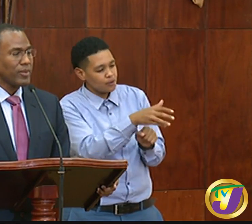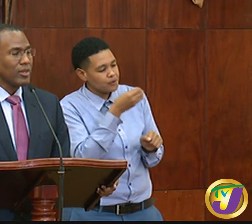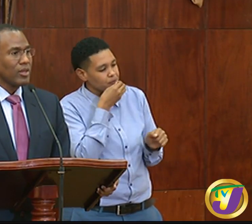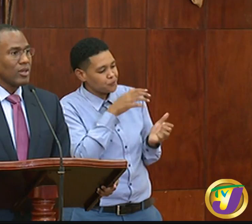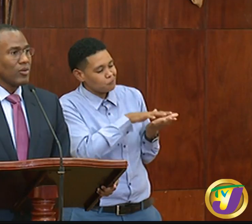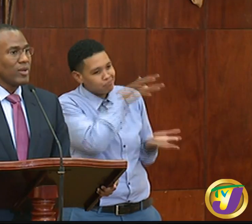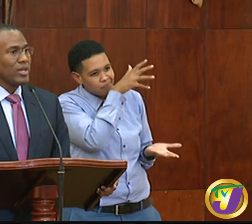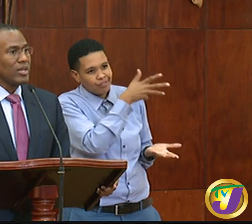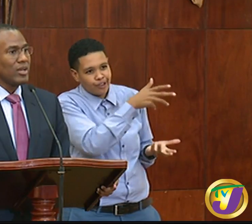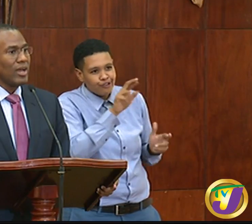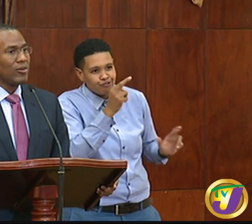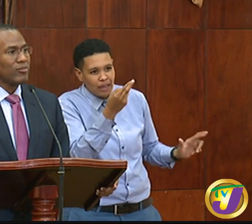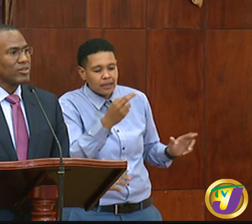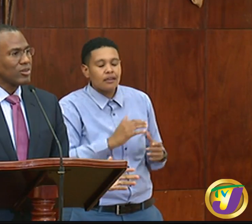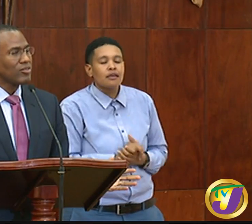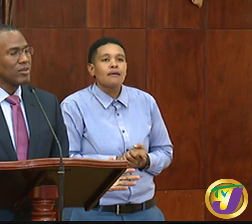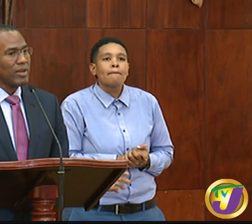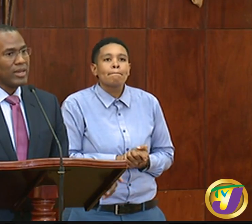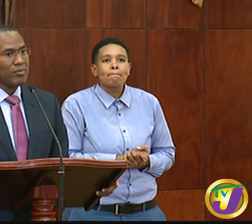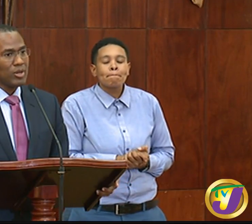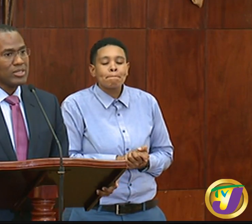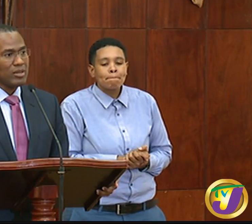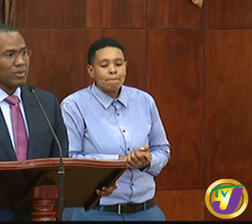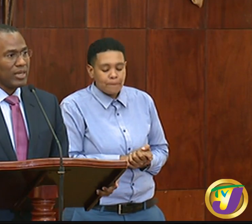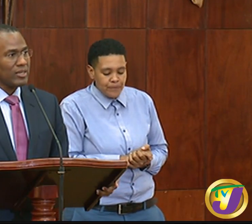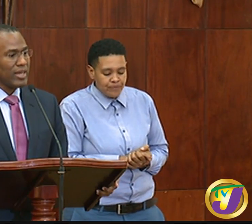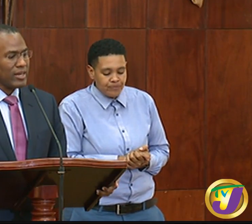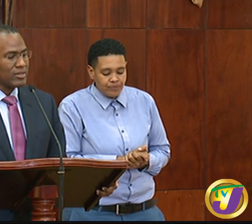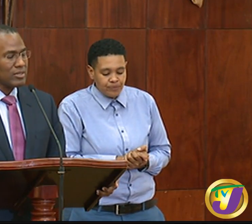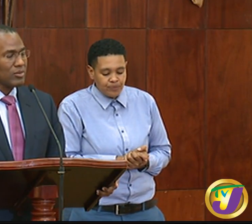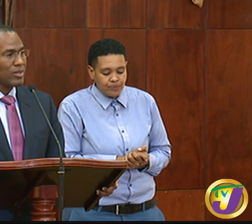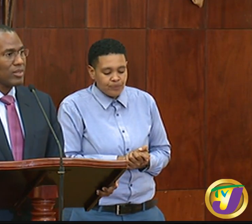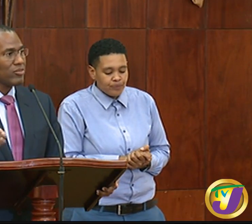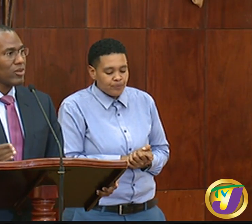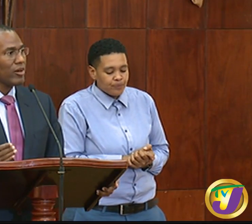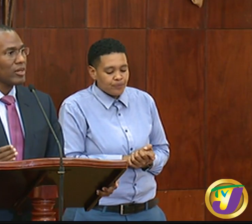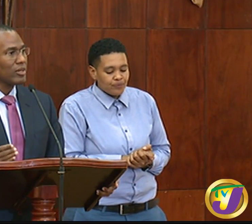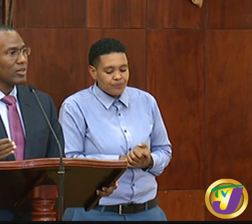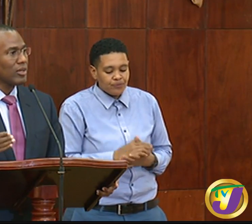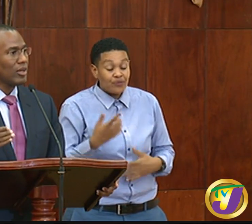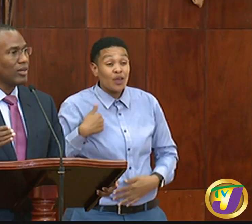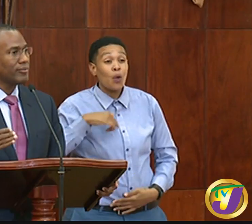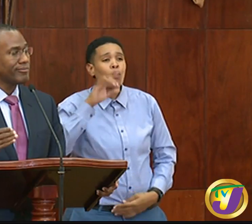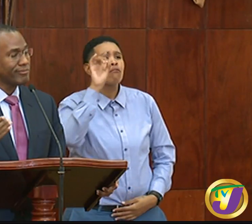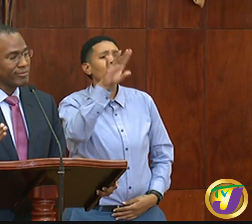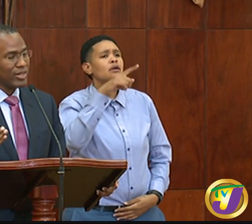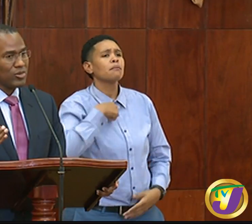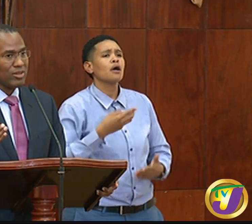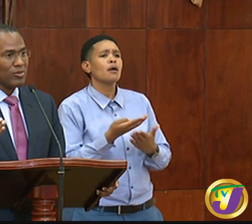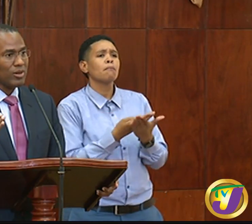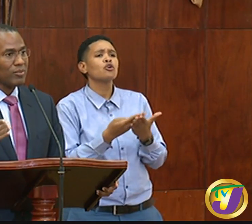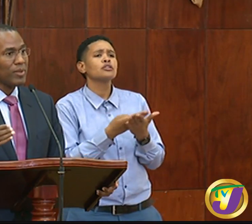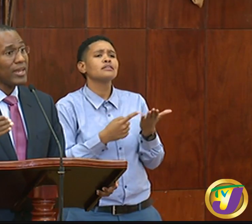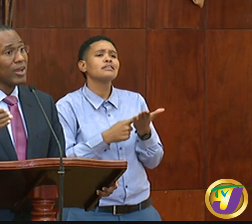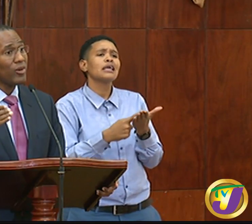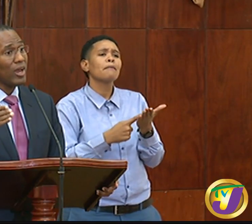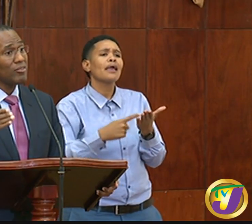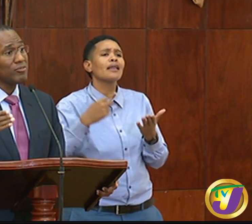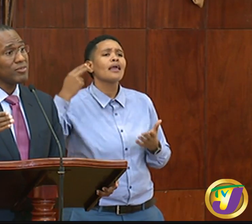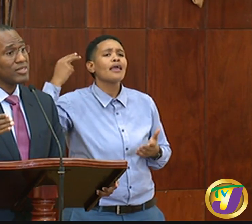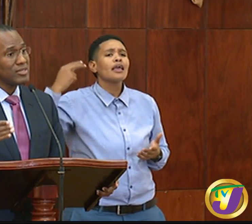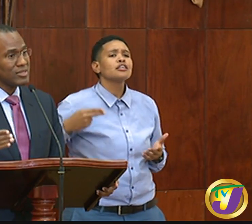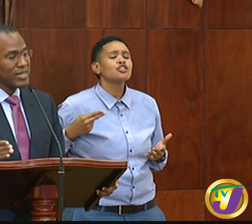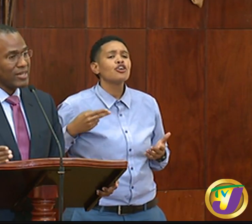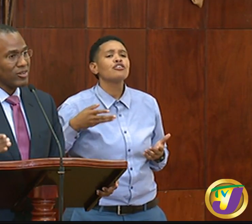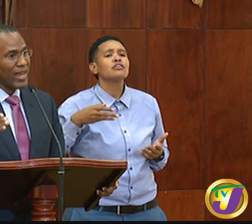inventory. I would have discussed in my budget debate that with the historic, I use that word, pay down